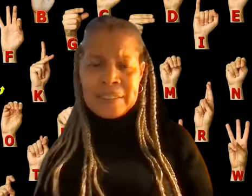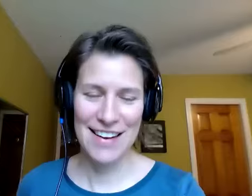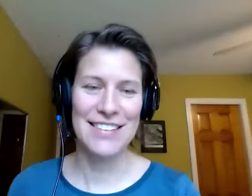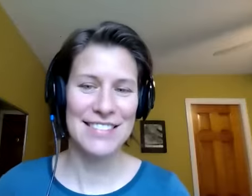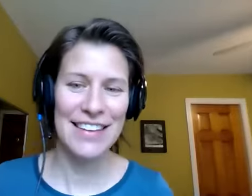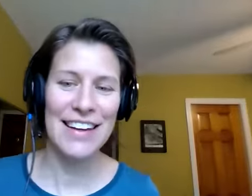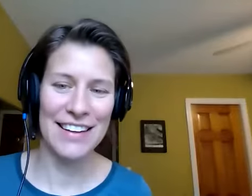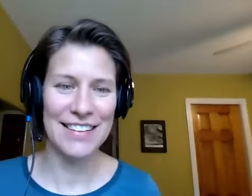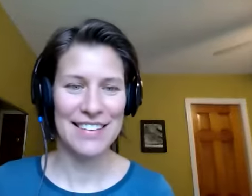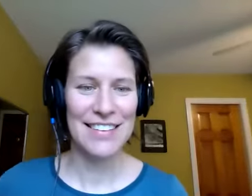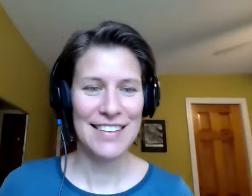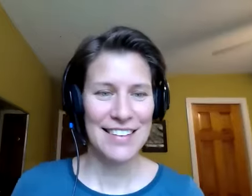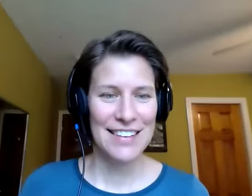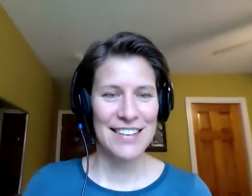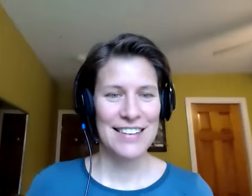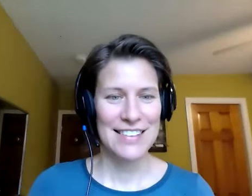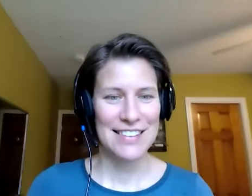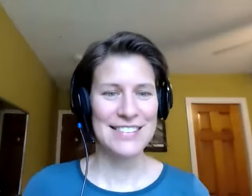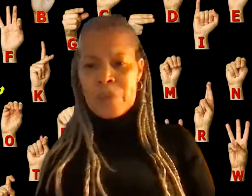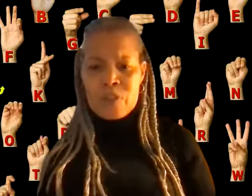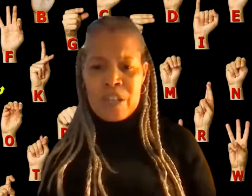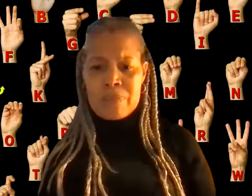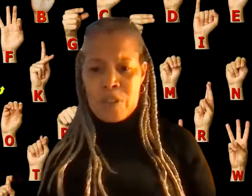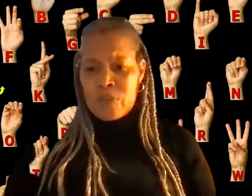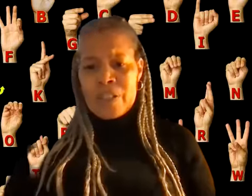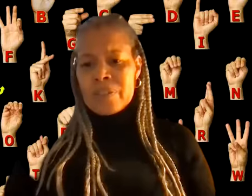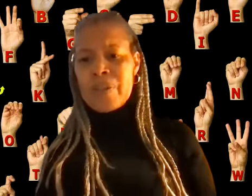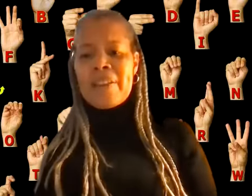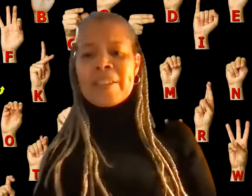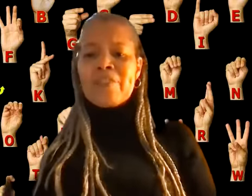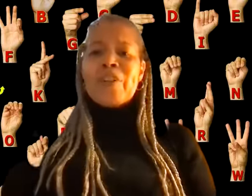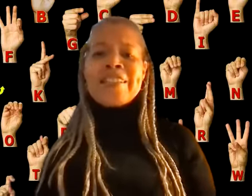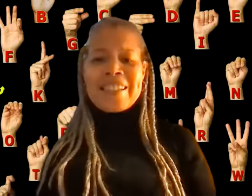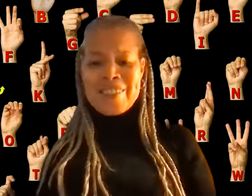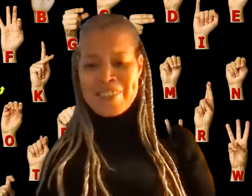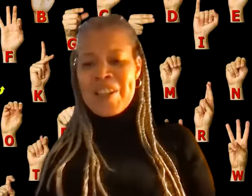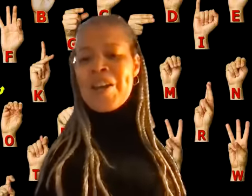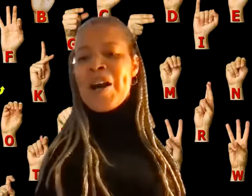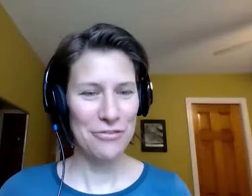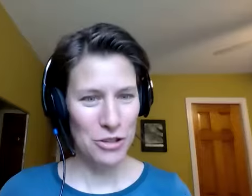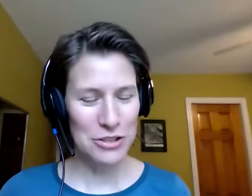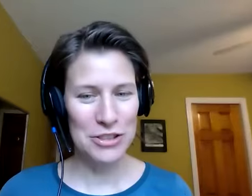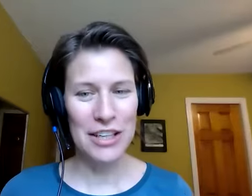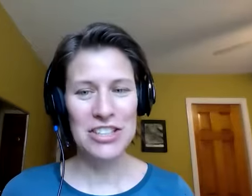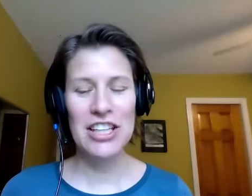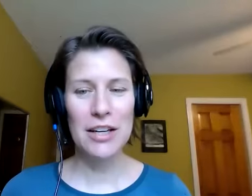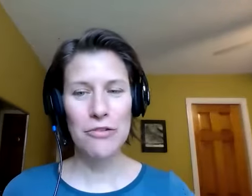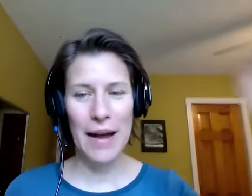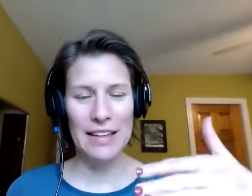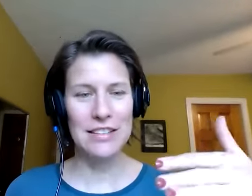that. Yeah. Yeah. She, she's really, really good. And I'm always trying to make sure I do advocate for her as I should. Of course you should. Is she going to move back to the